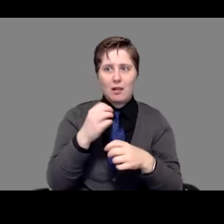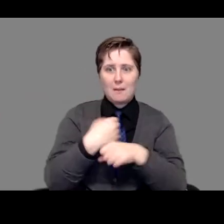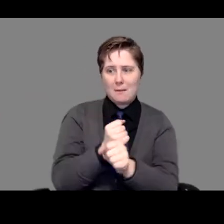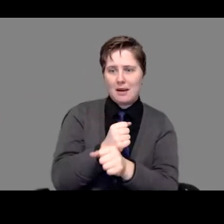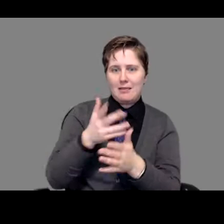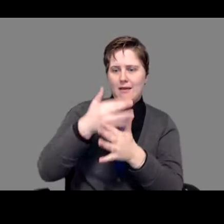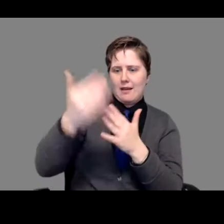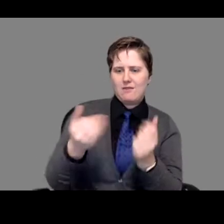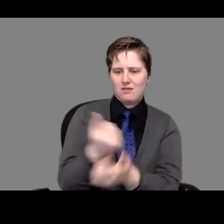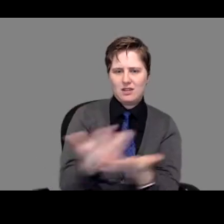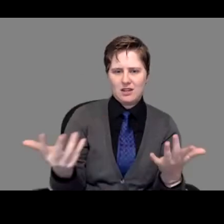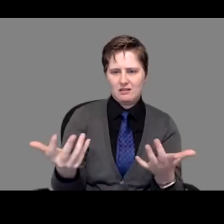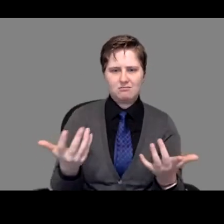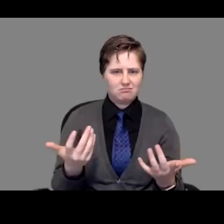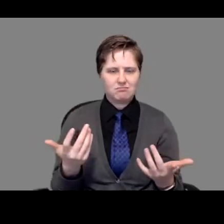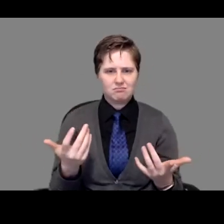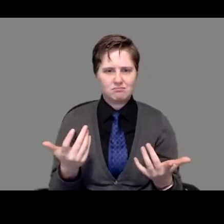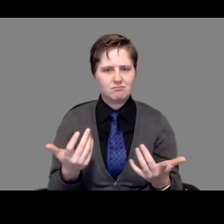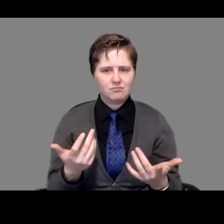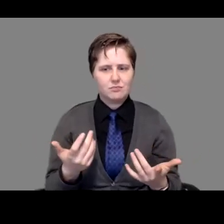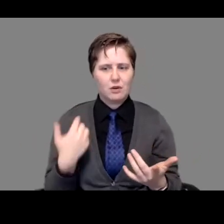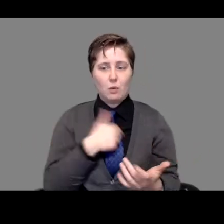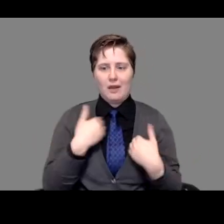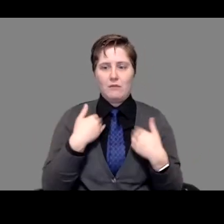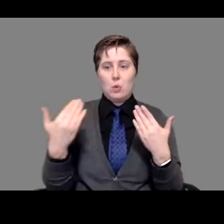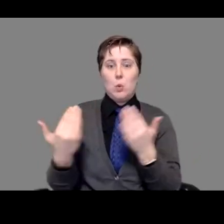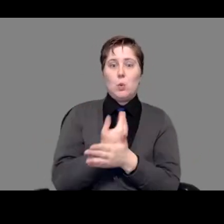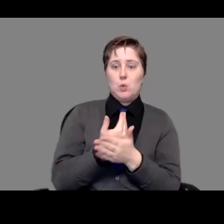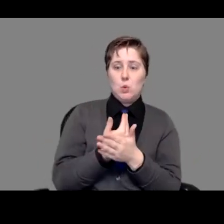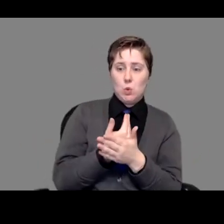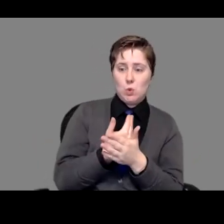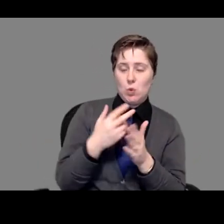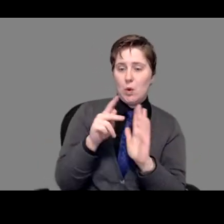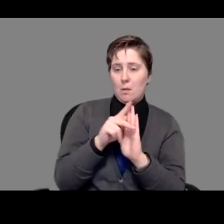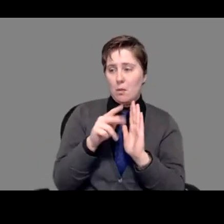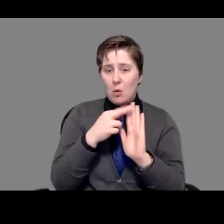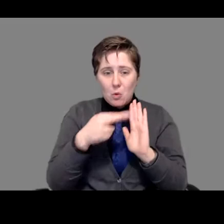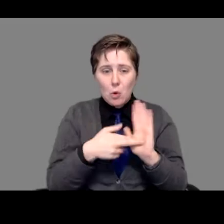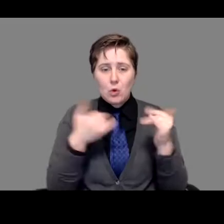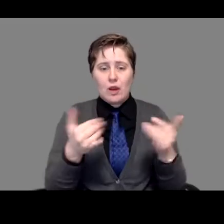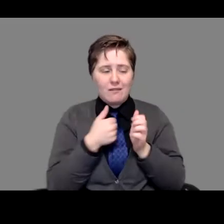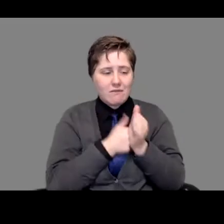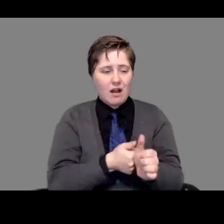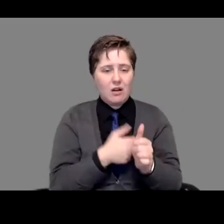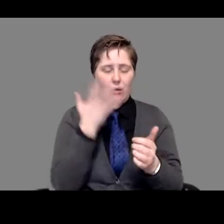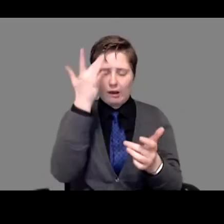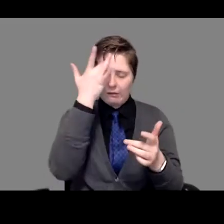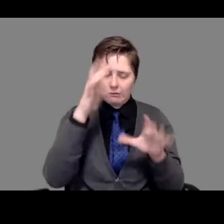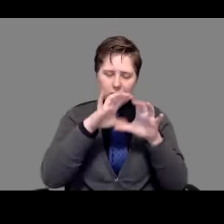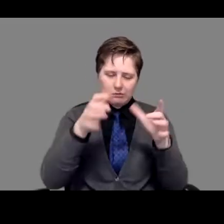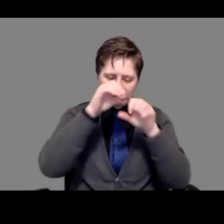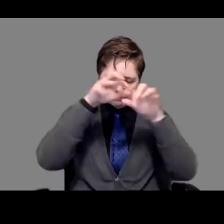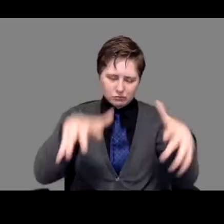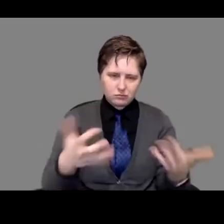of parameters around it. And we have new parameters right now through the pandemic, but every one of